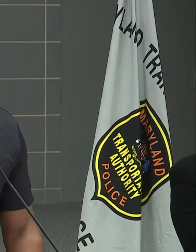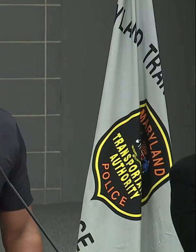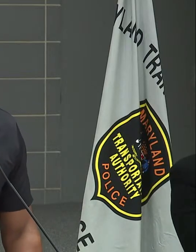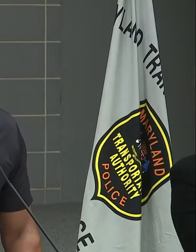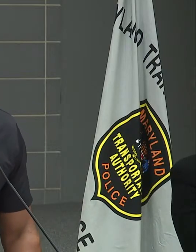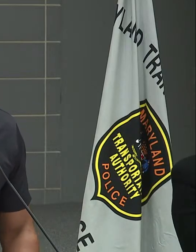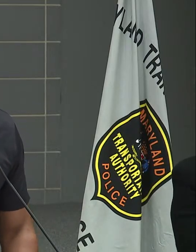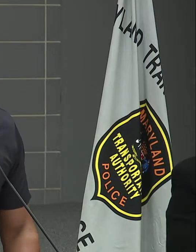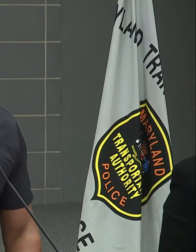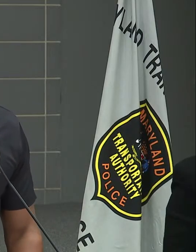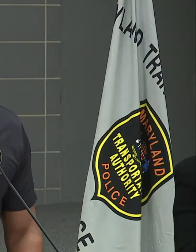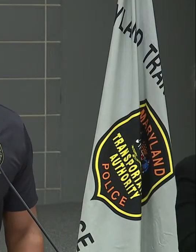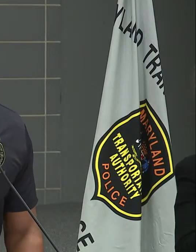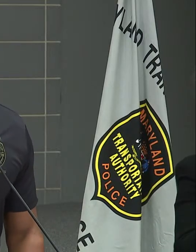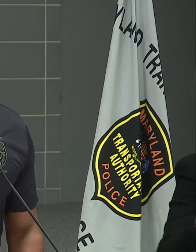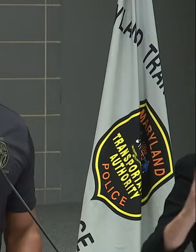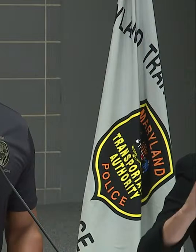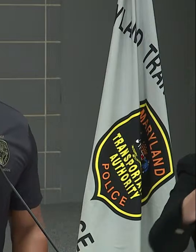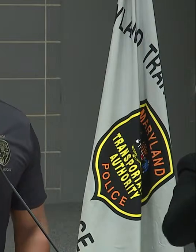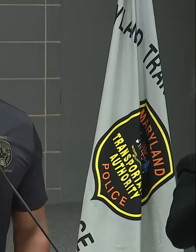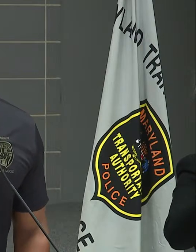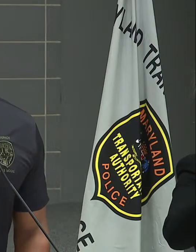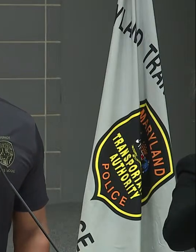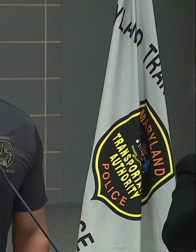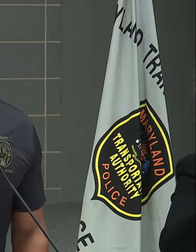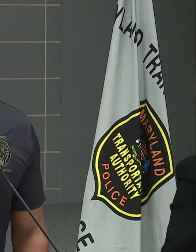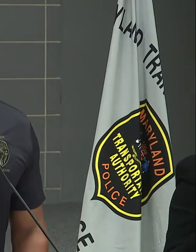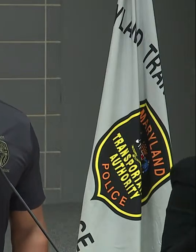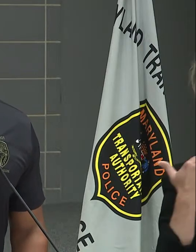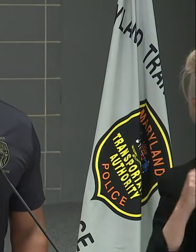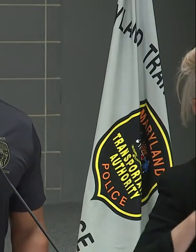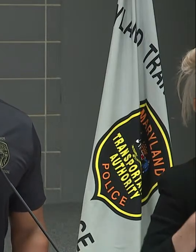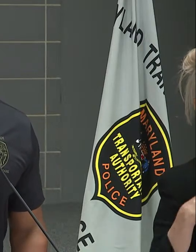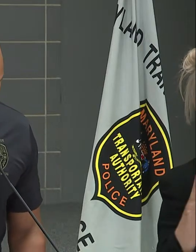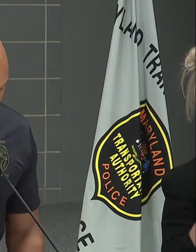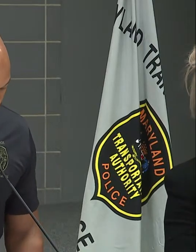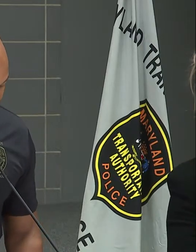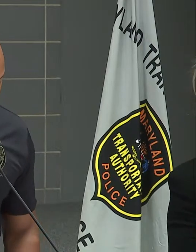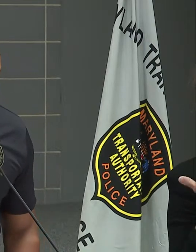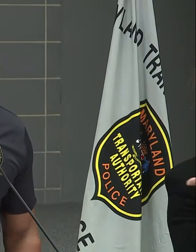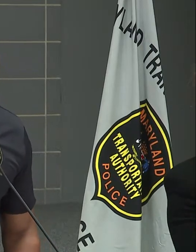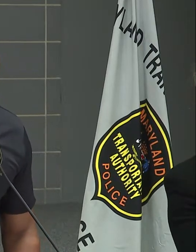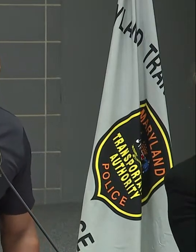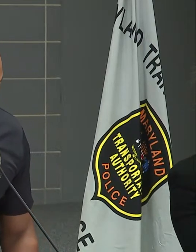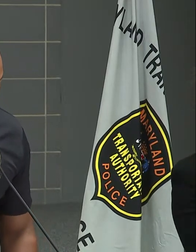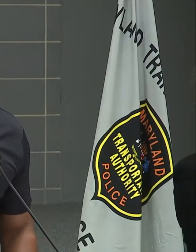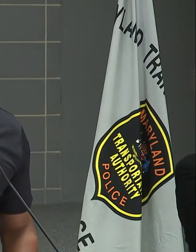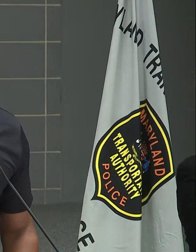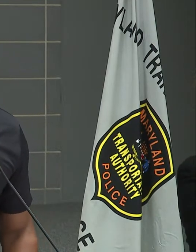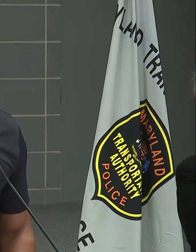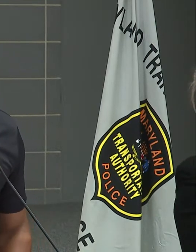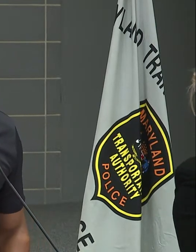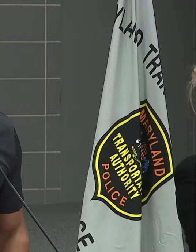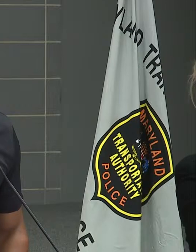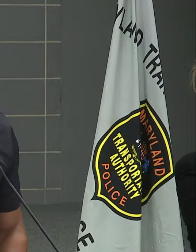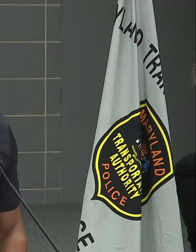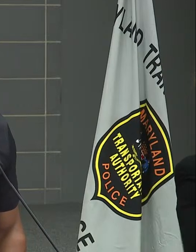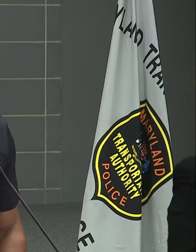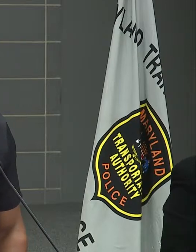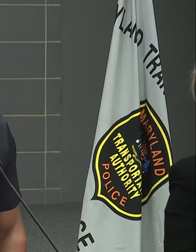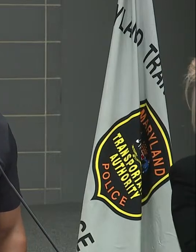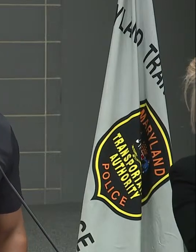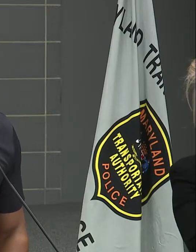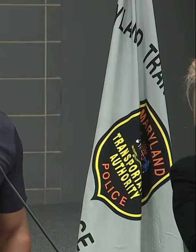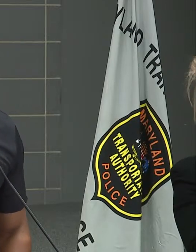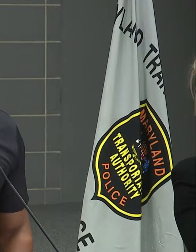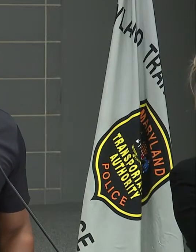of rebuilding the bridge. But before that, I do want to share a few quick updates. First, on bringing closure to the